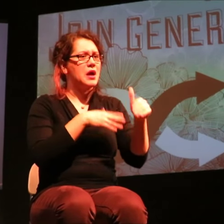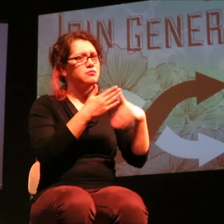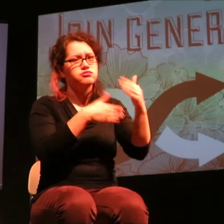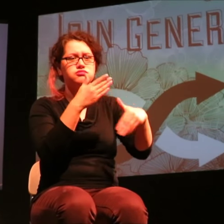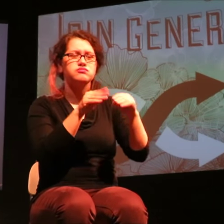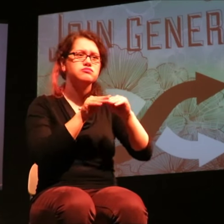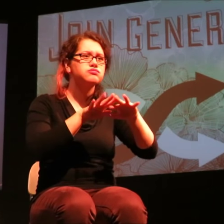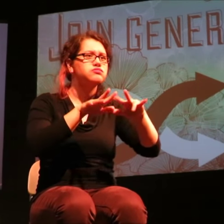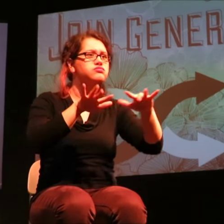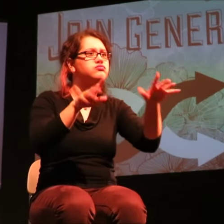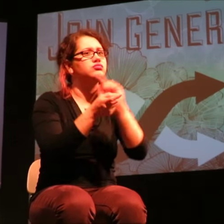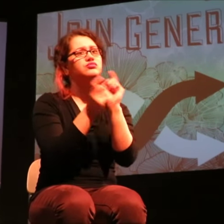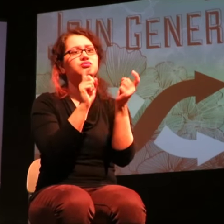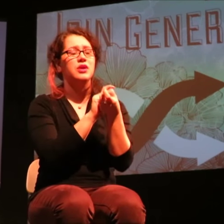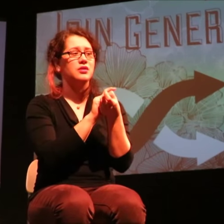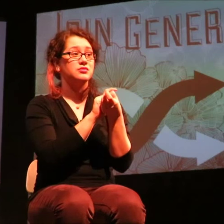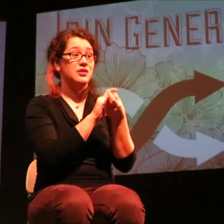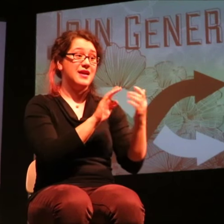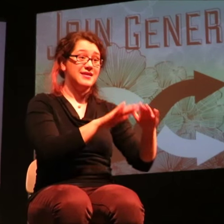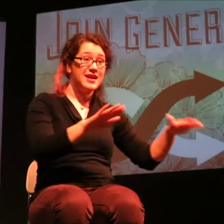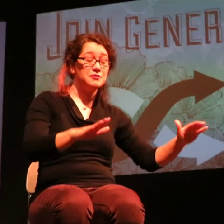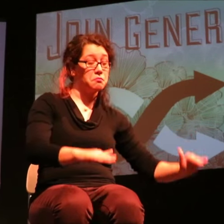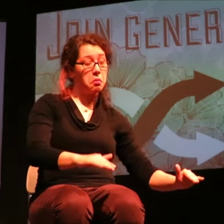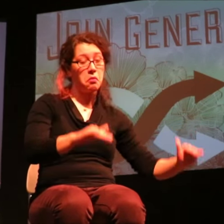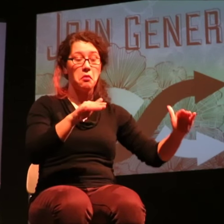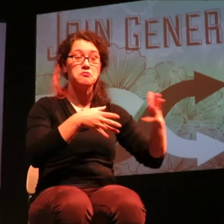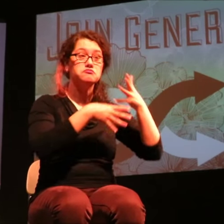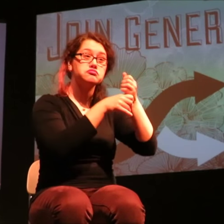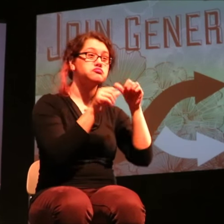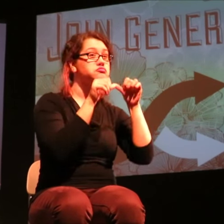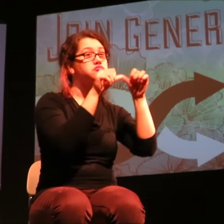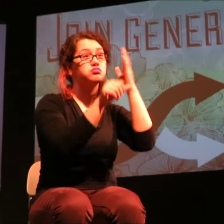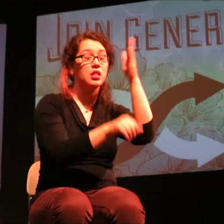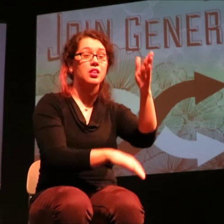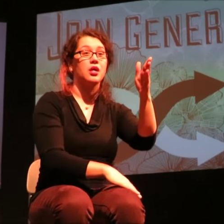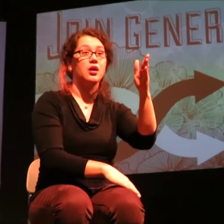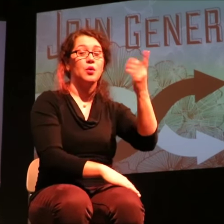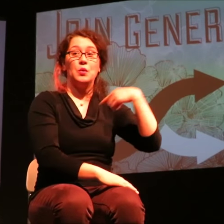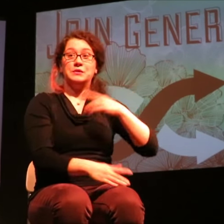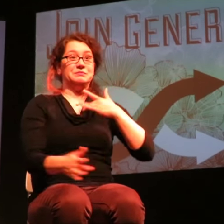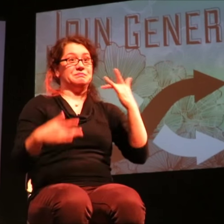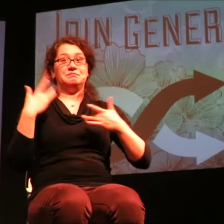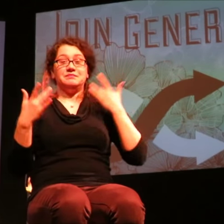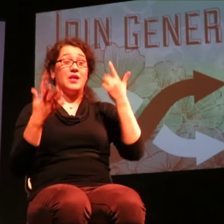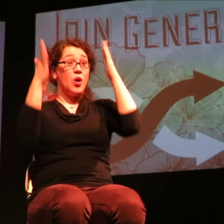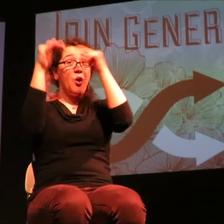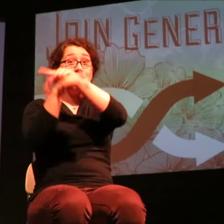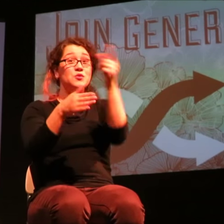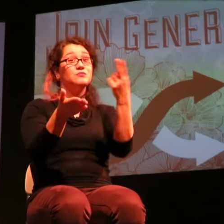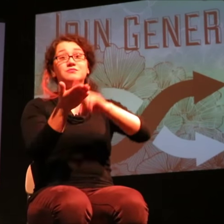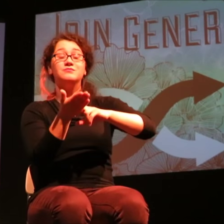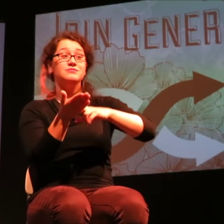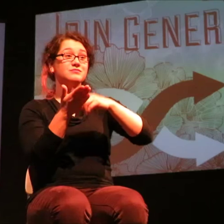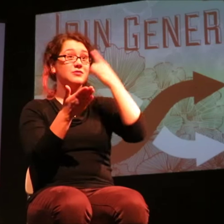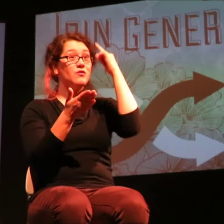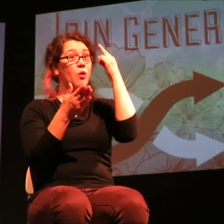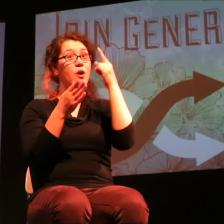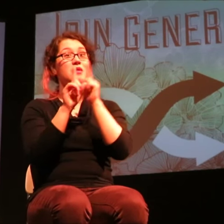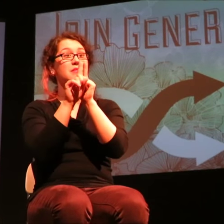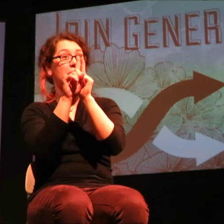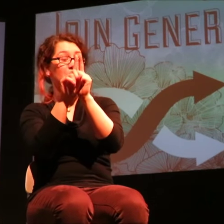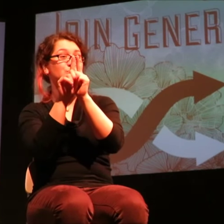into meaningful, sustainable faith for people. And so we are so excited about where this series has taken us. We hope that you'll sign up for the Mentoring Initiative, and we